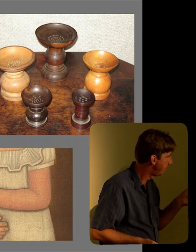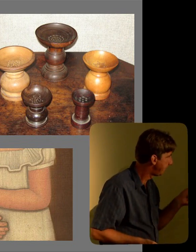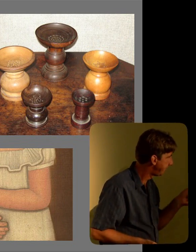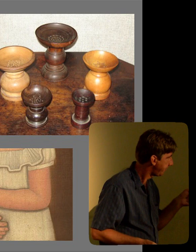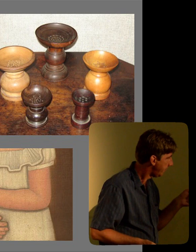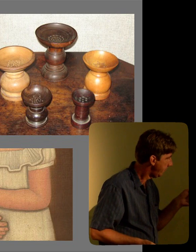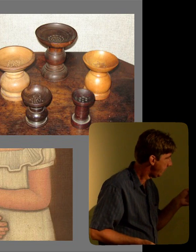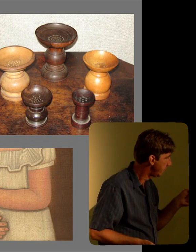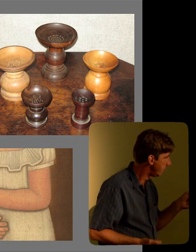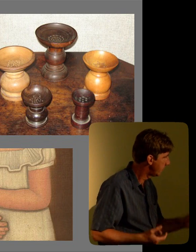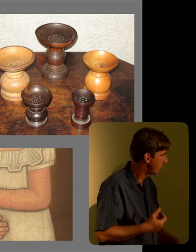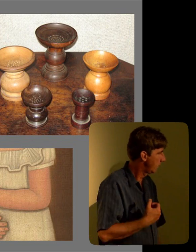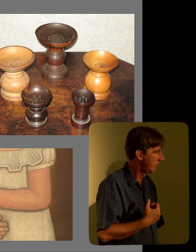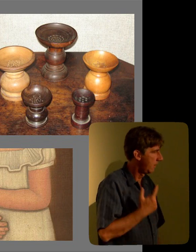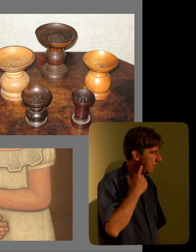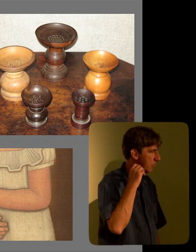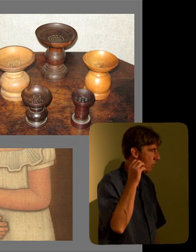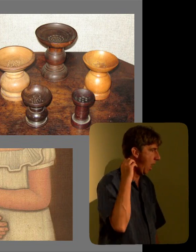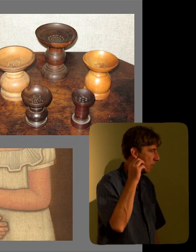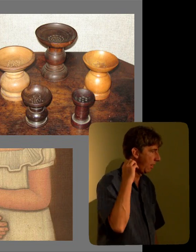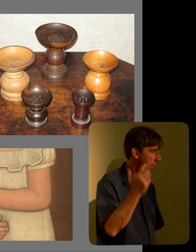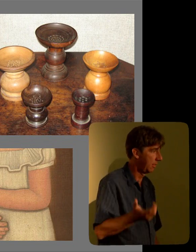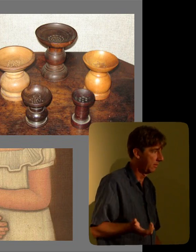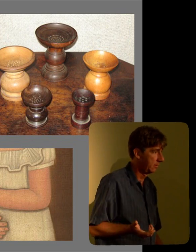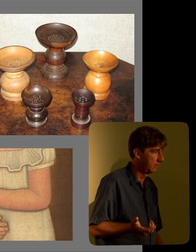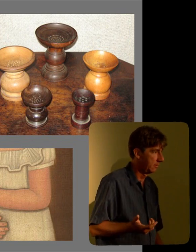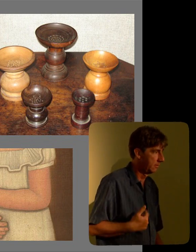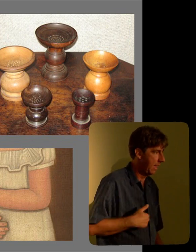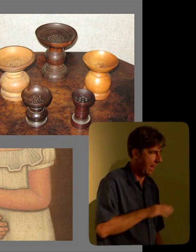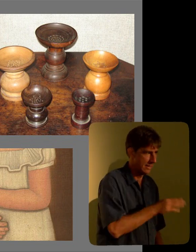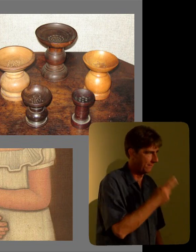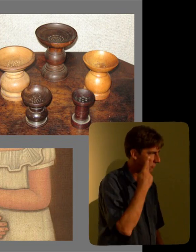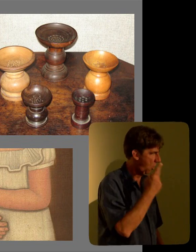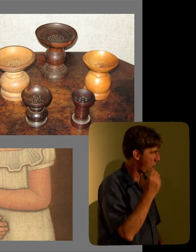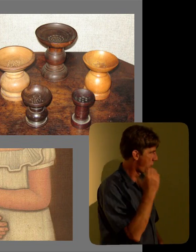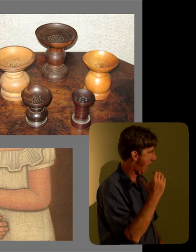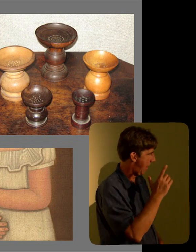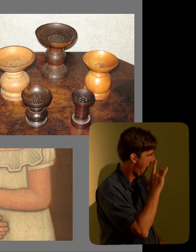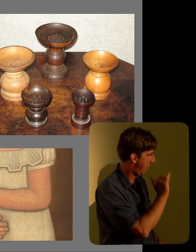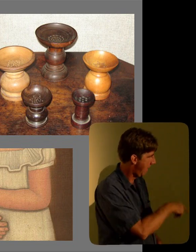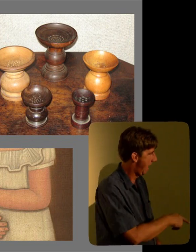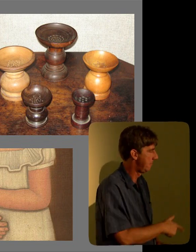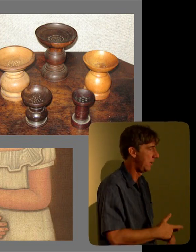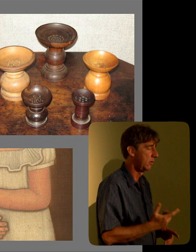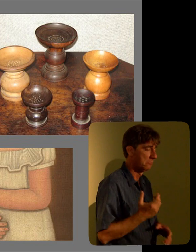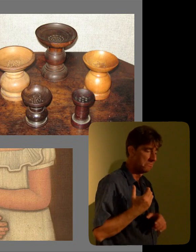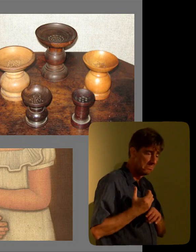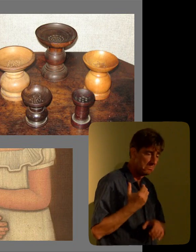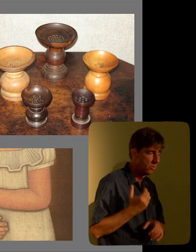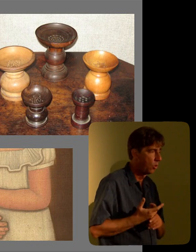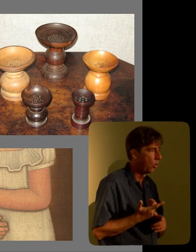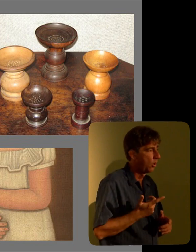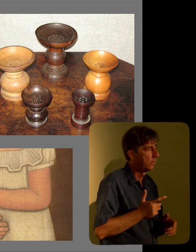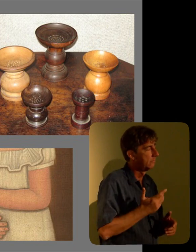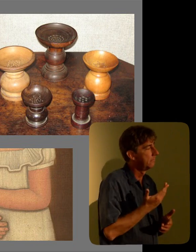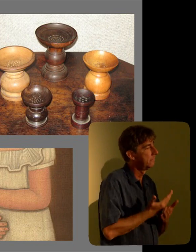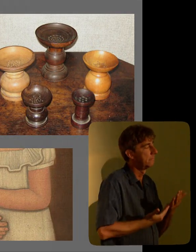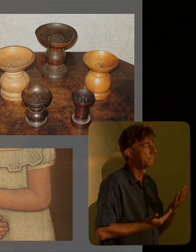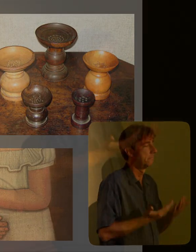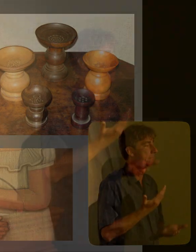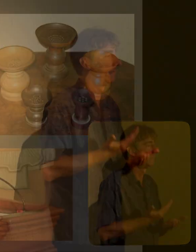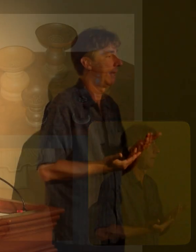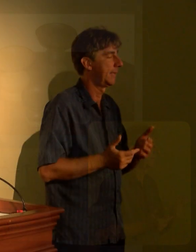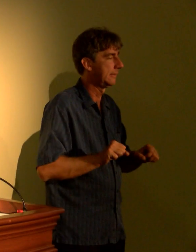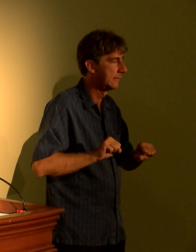guess could be a rattle, but I haven't seen a rattle looking like that. It could easily be a sander